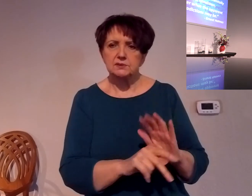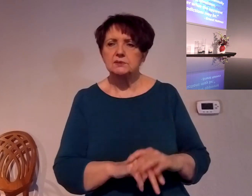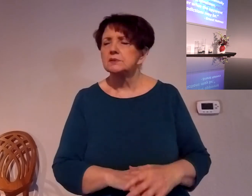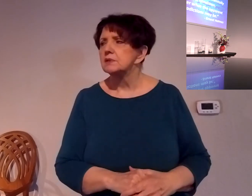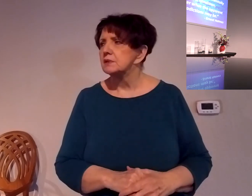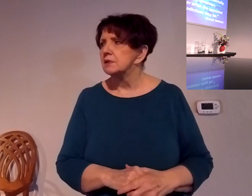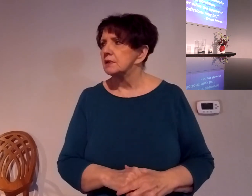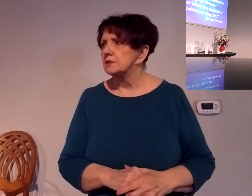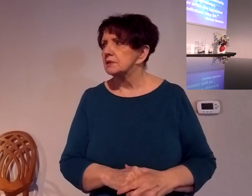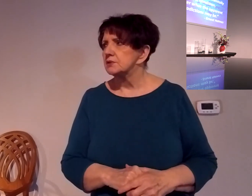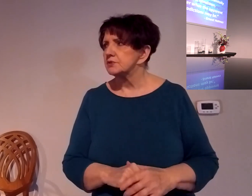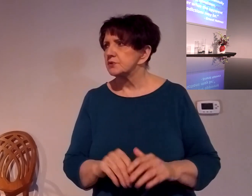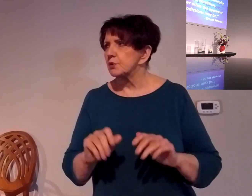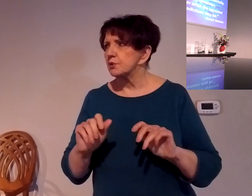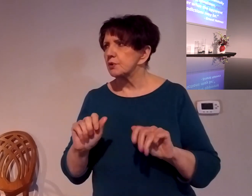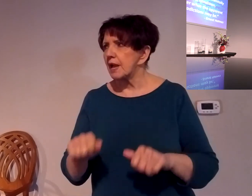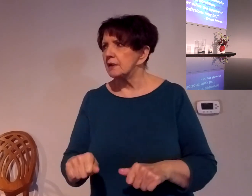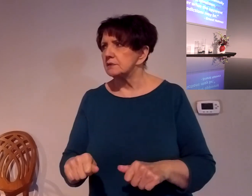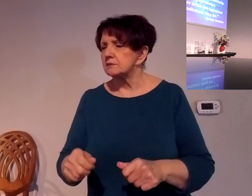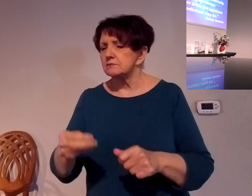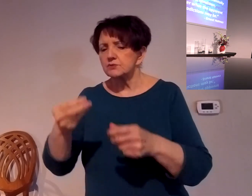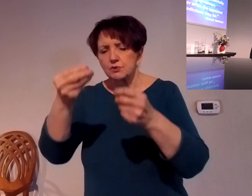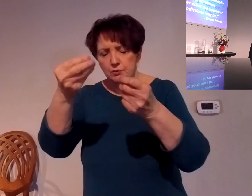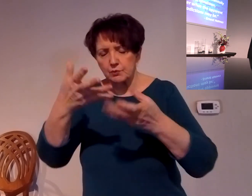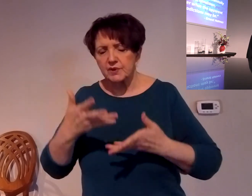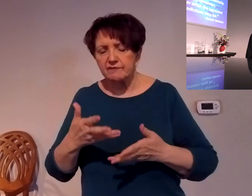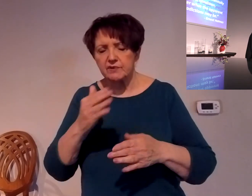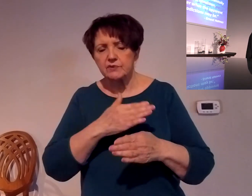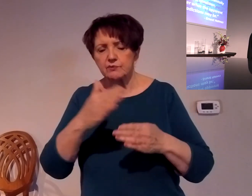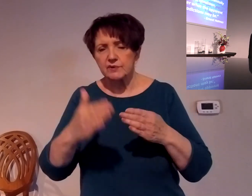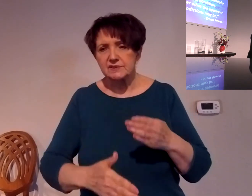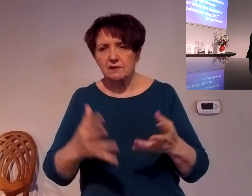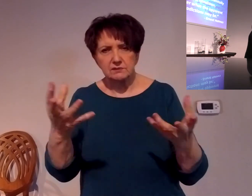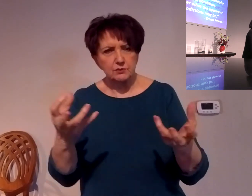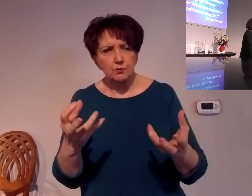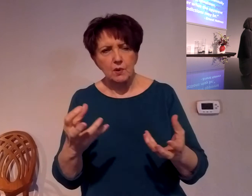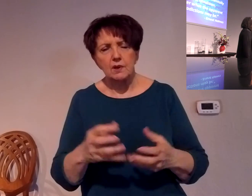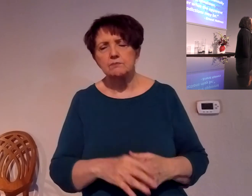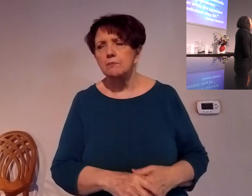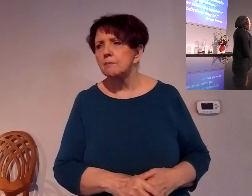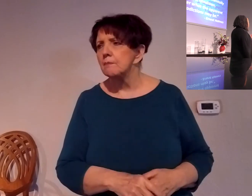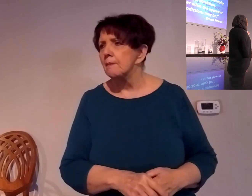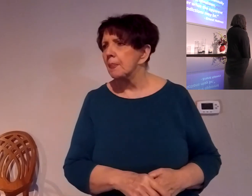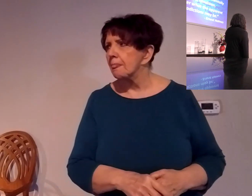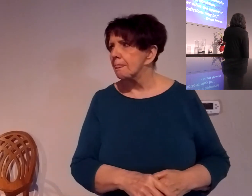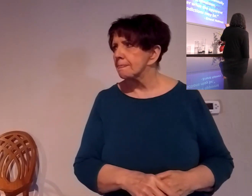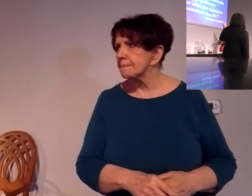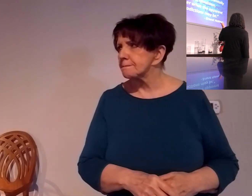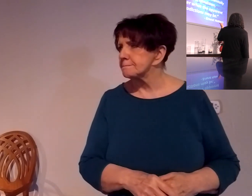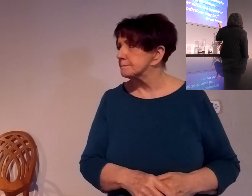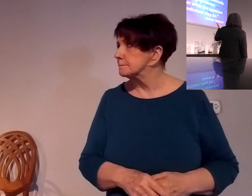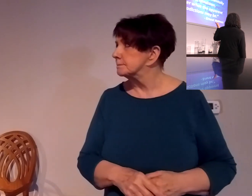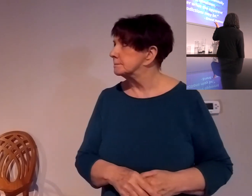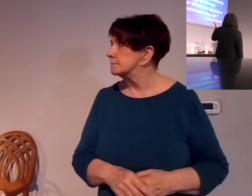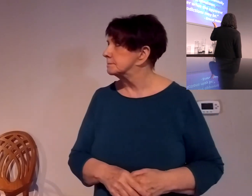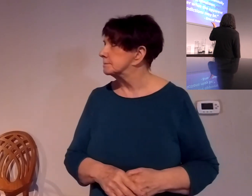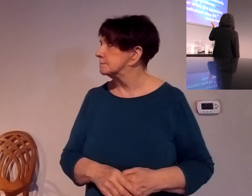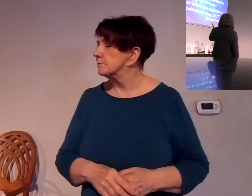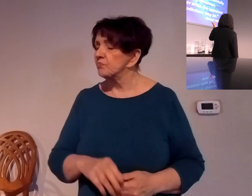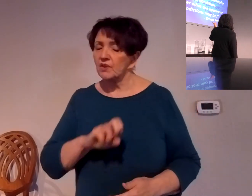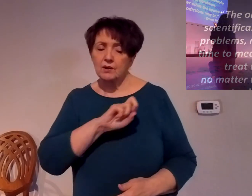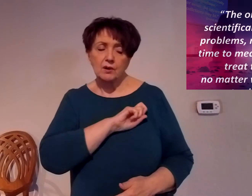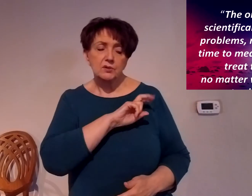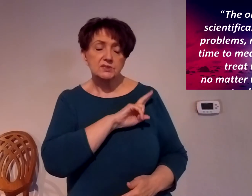way that actually will give us the result that we want. And so Ernest